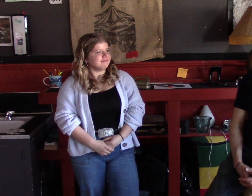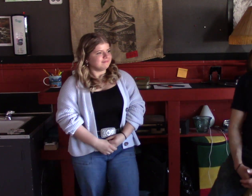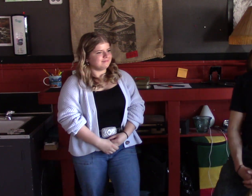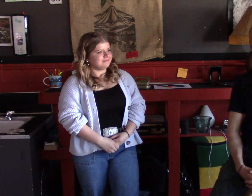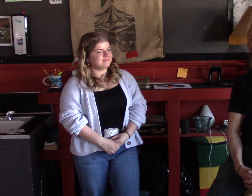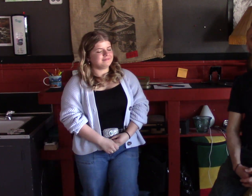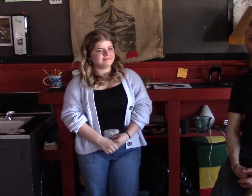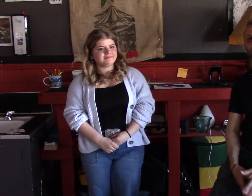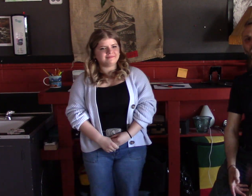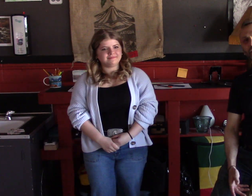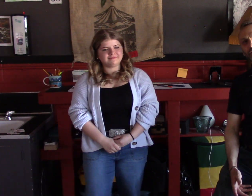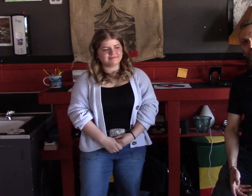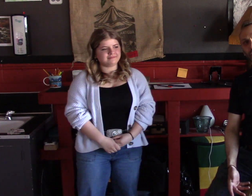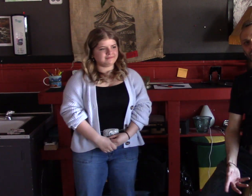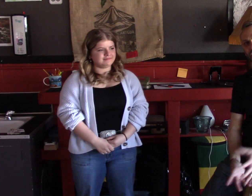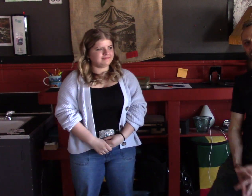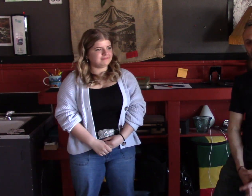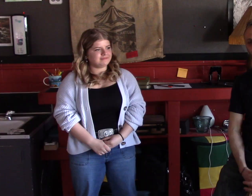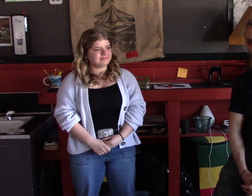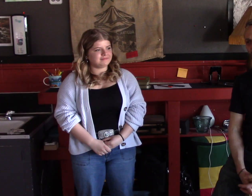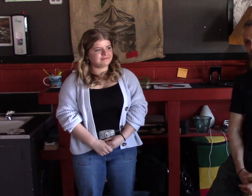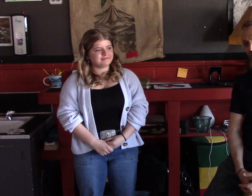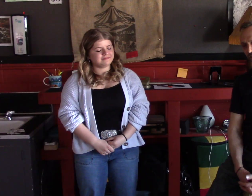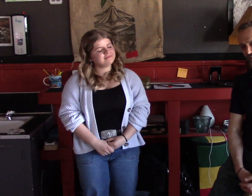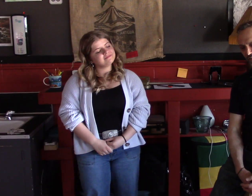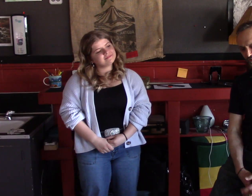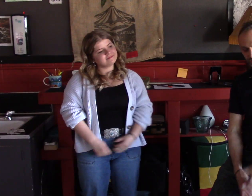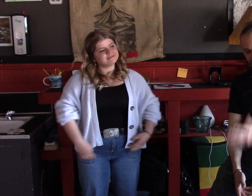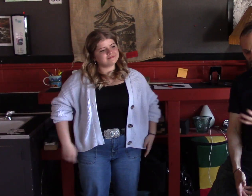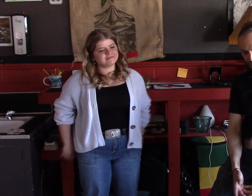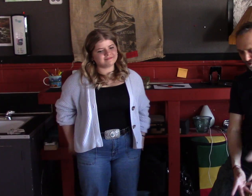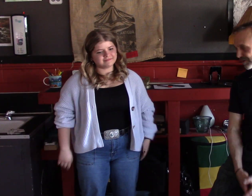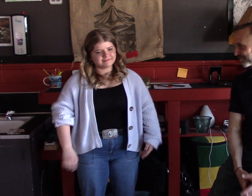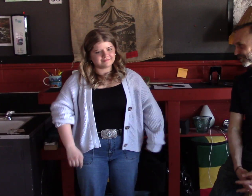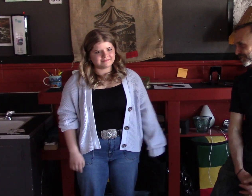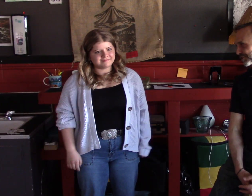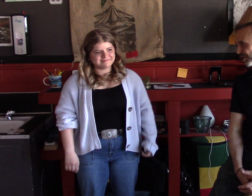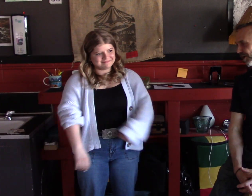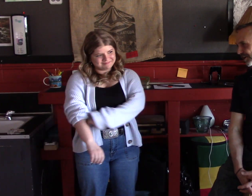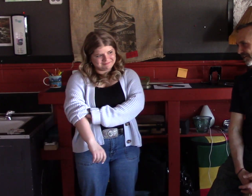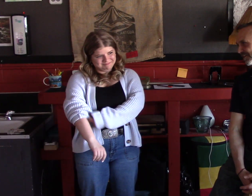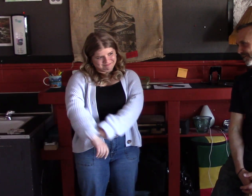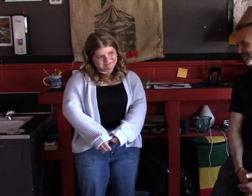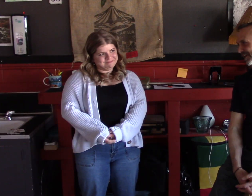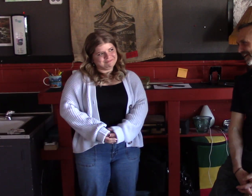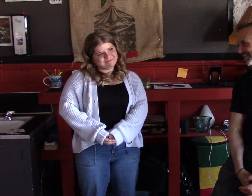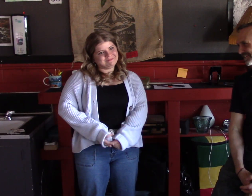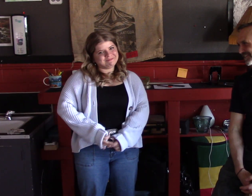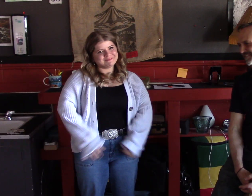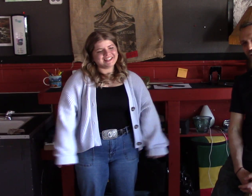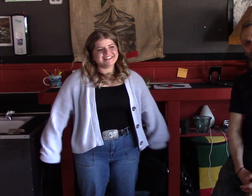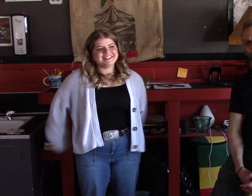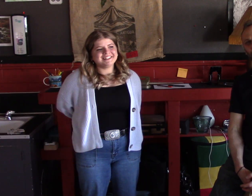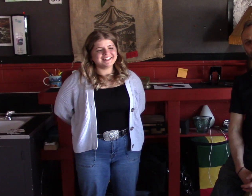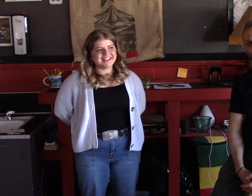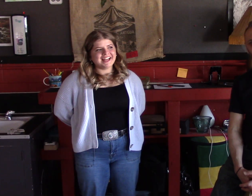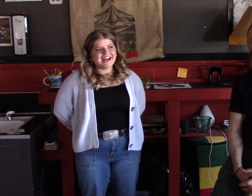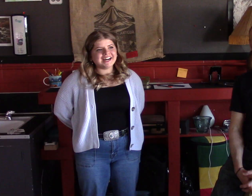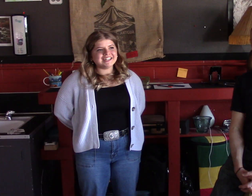fantastic. And I also wanted Gigi to tell the story of her dog because it's kind of a cool story.